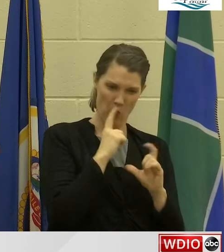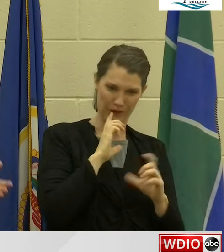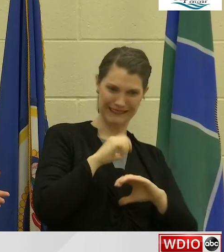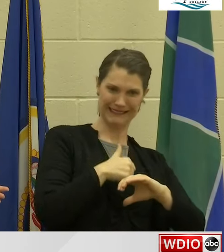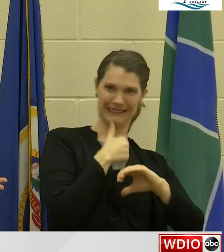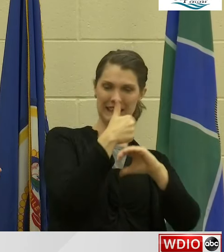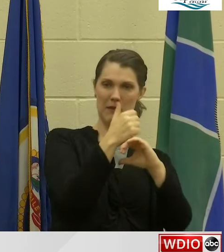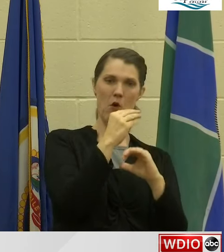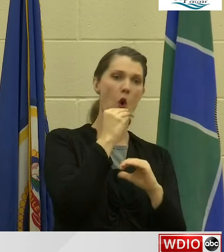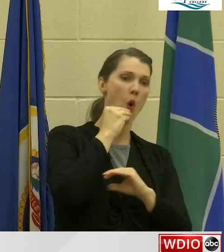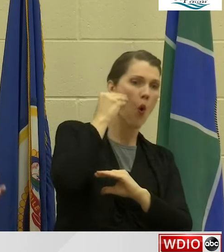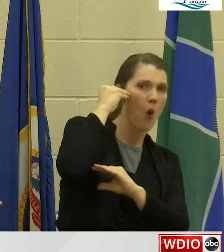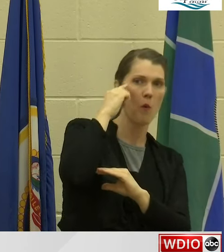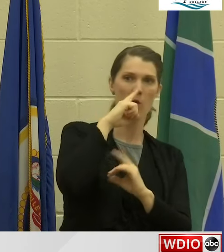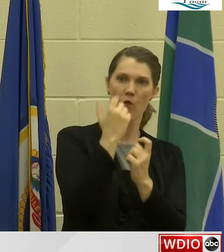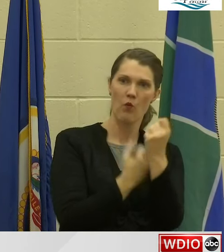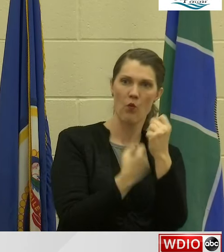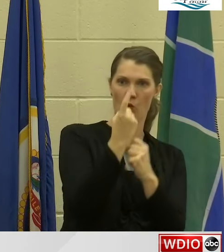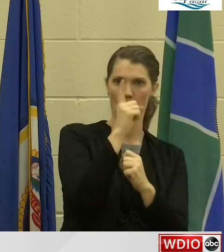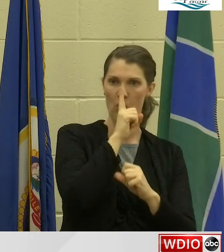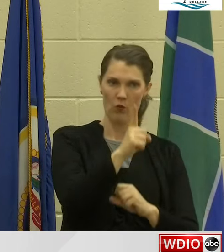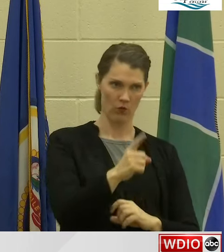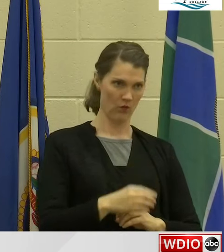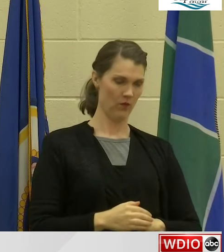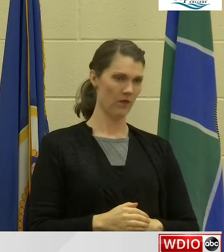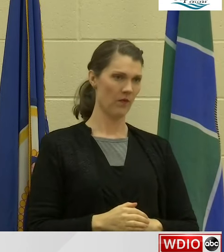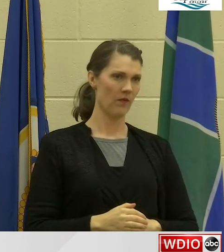welcoming home together.